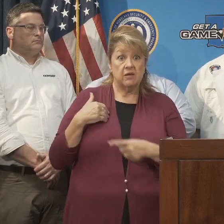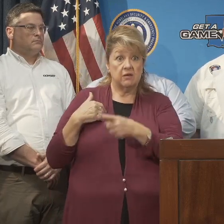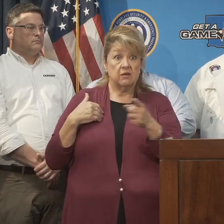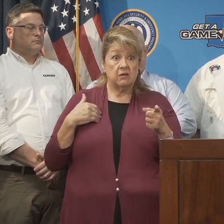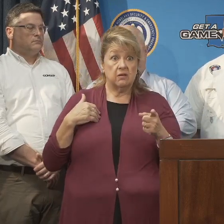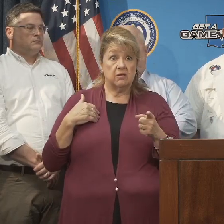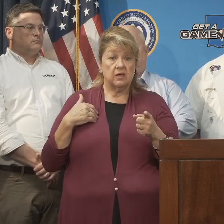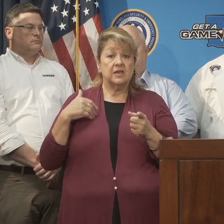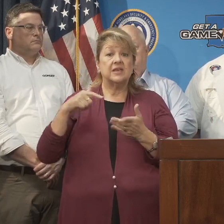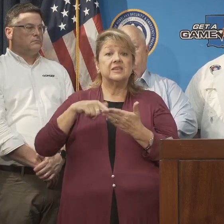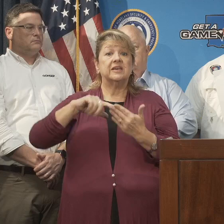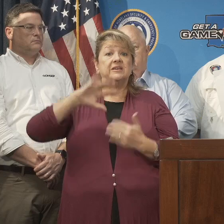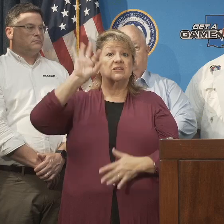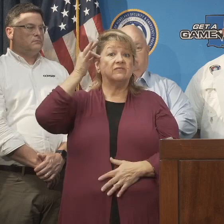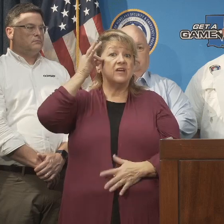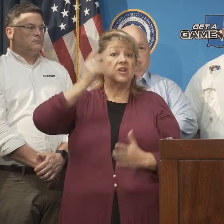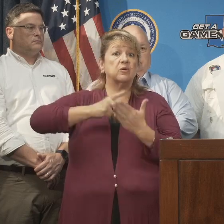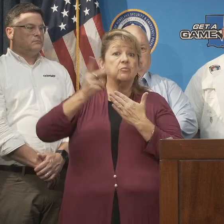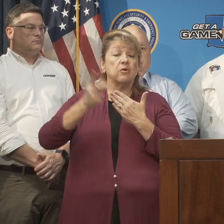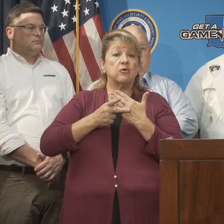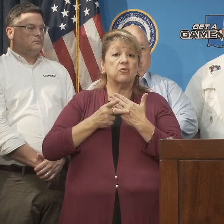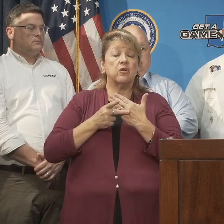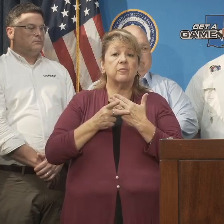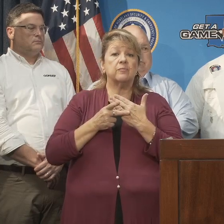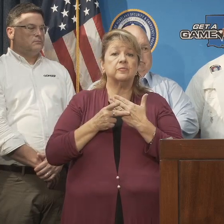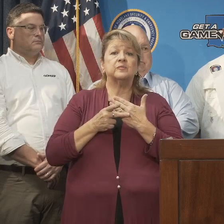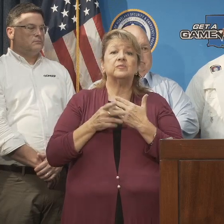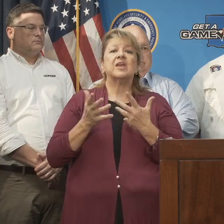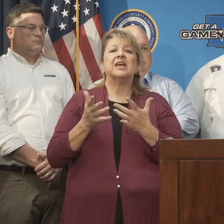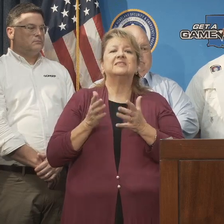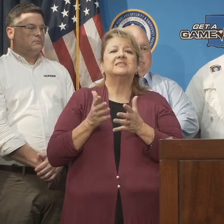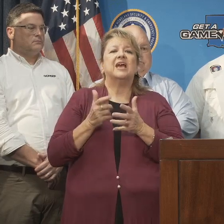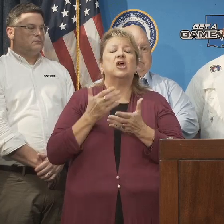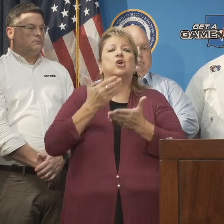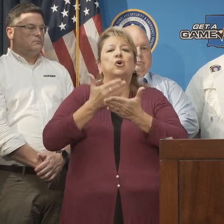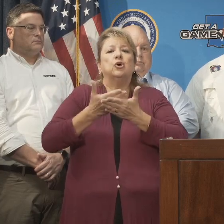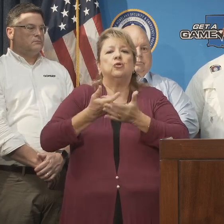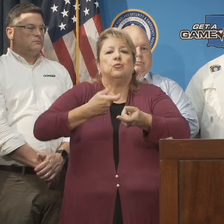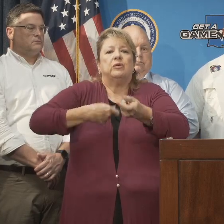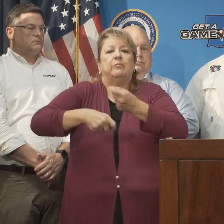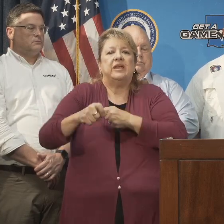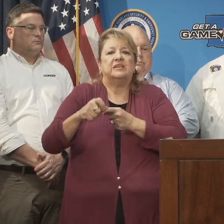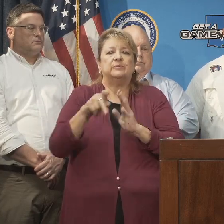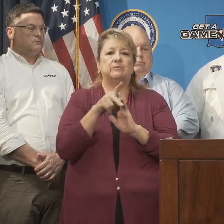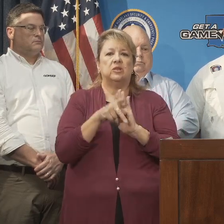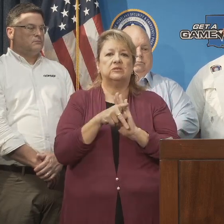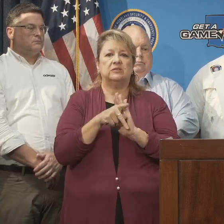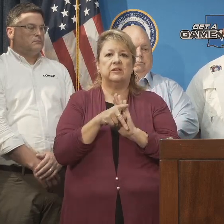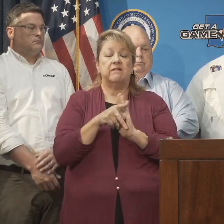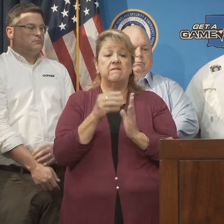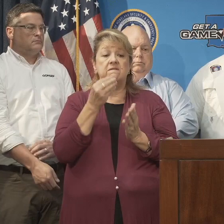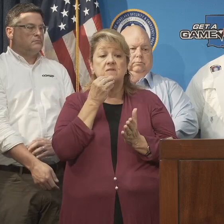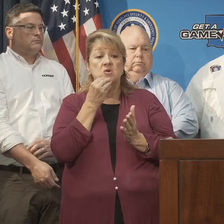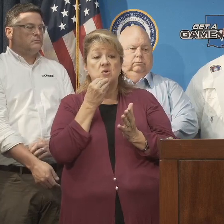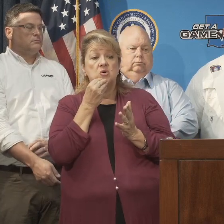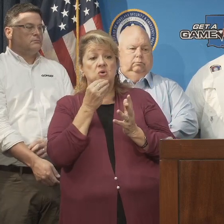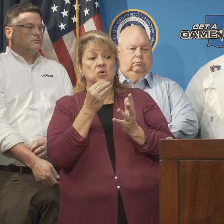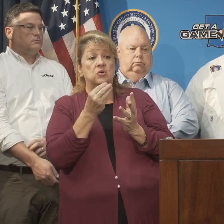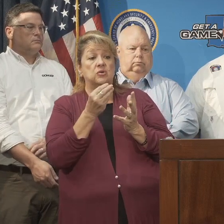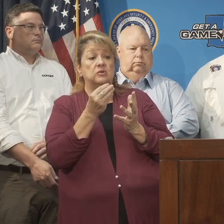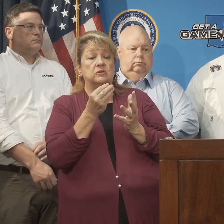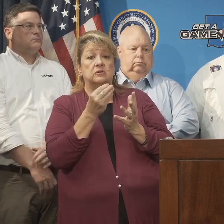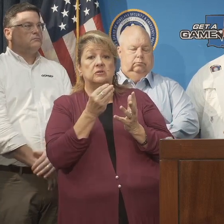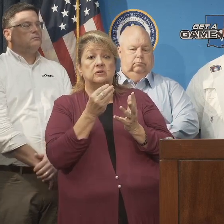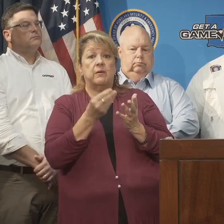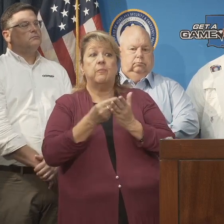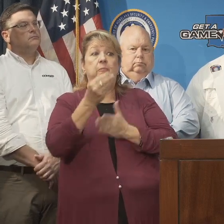this federal program has a very generous replacement policy, that if food that has been lost, food that has